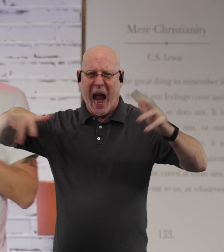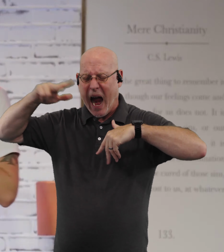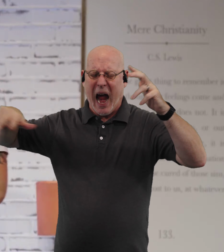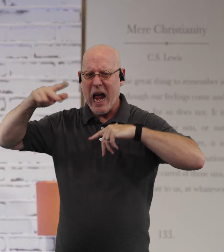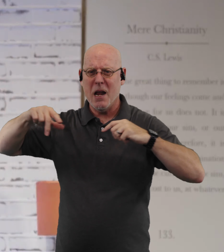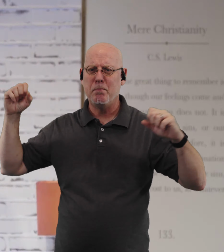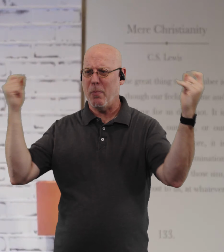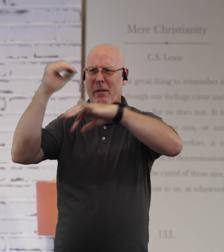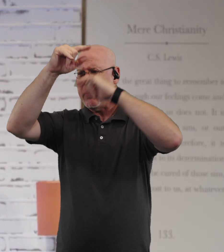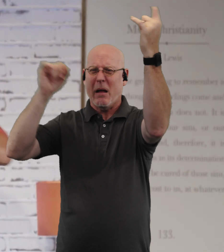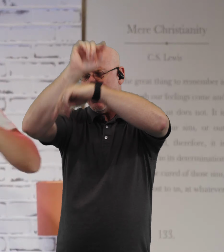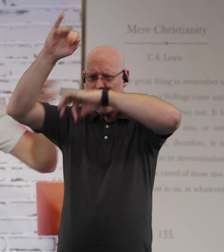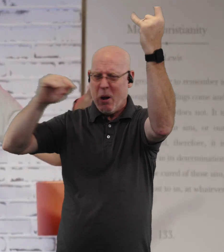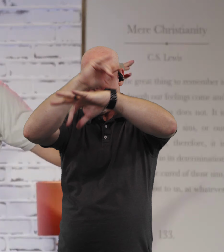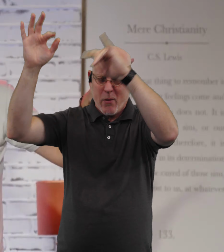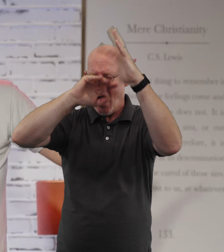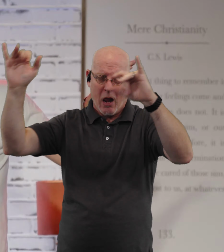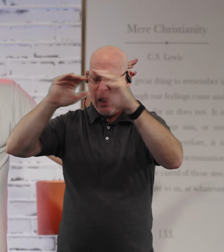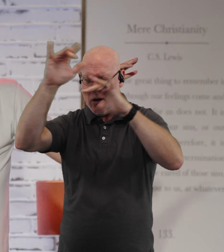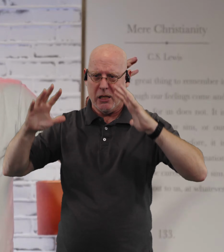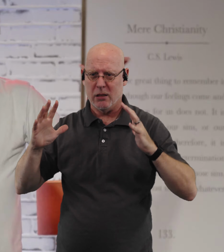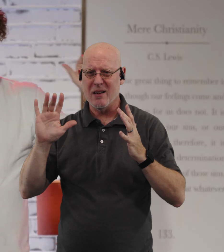and paintballs are blazing everywhere.